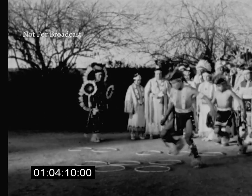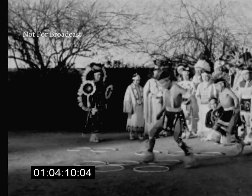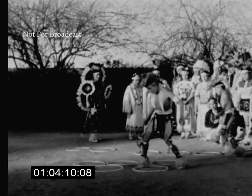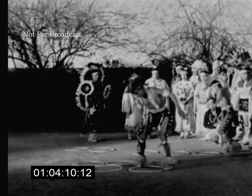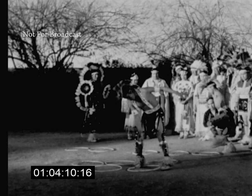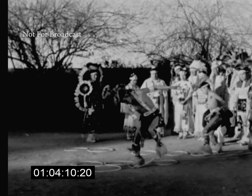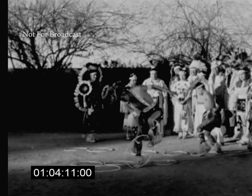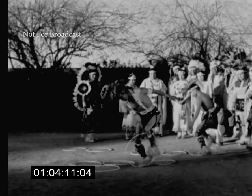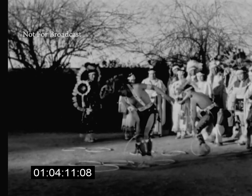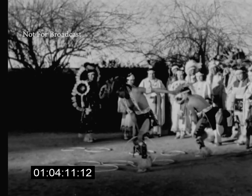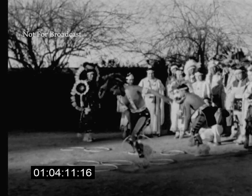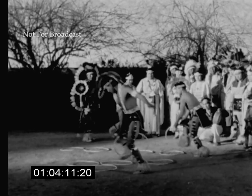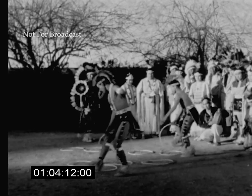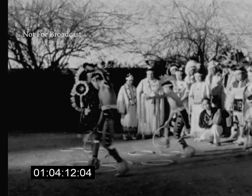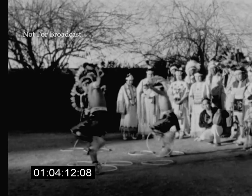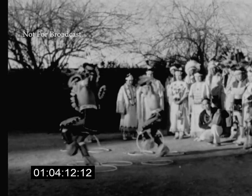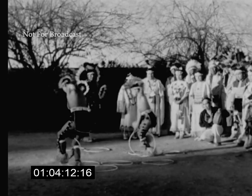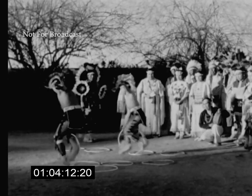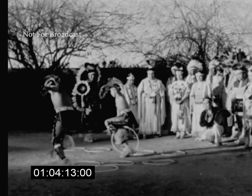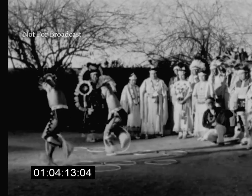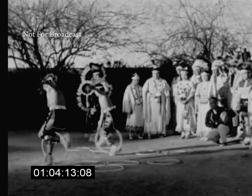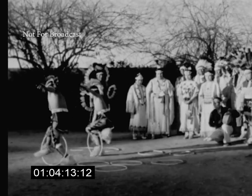One of the first things a young Indian must learn is how to dance.